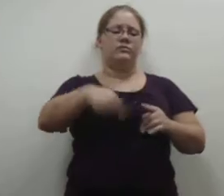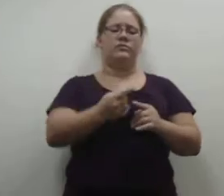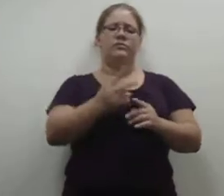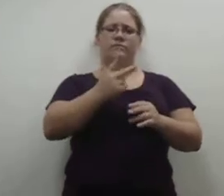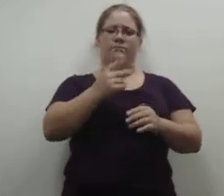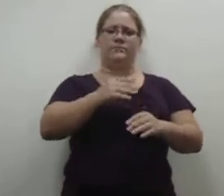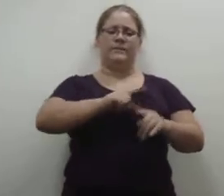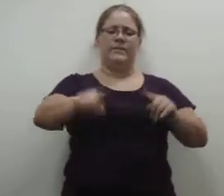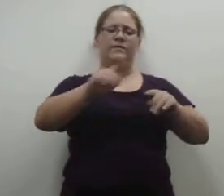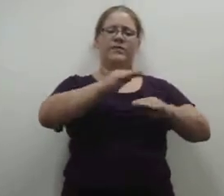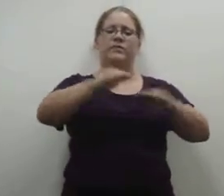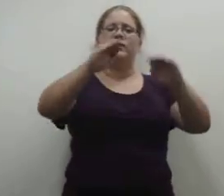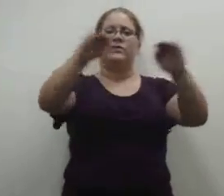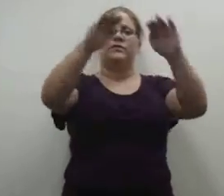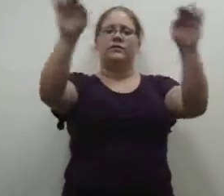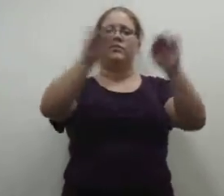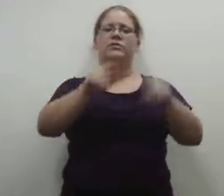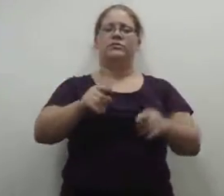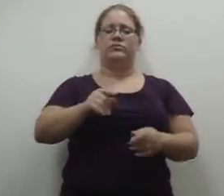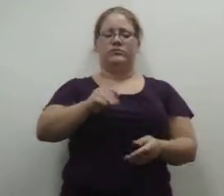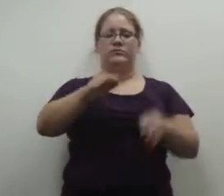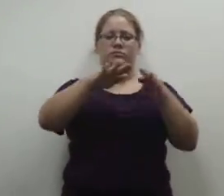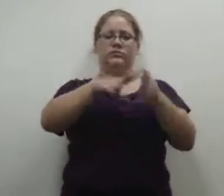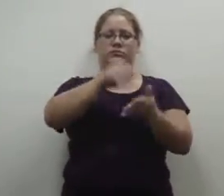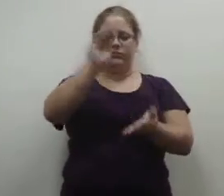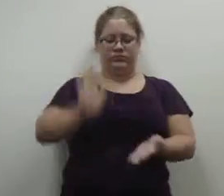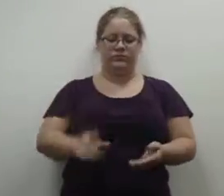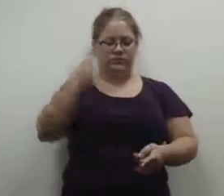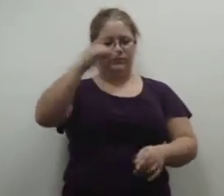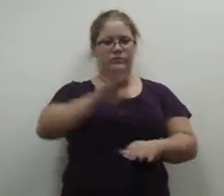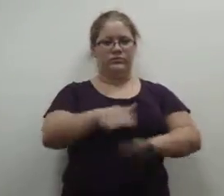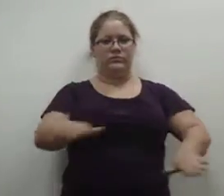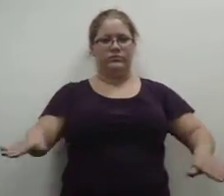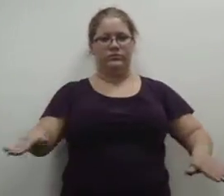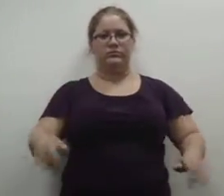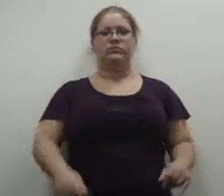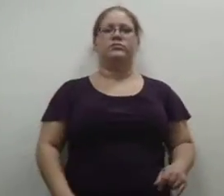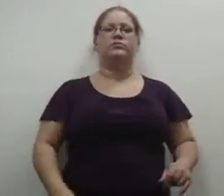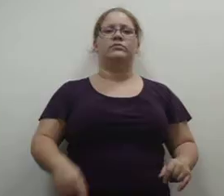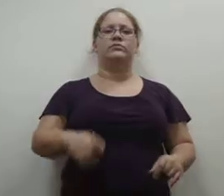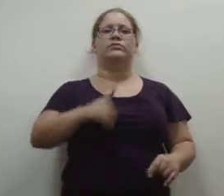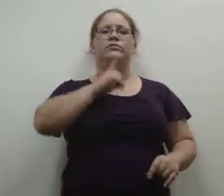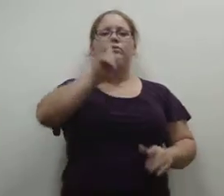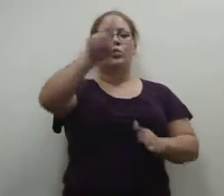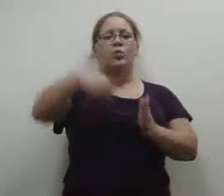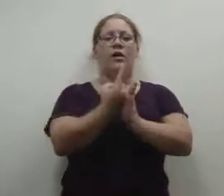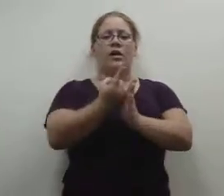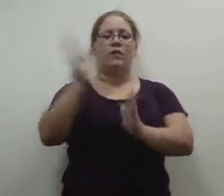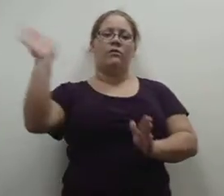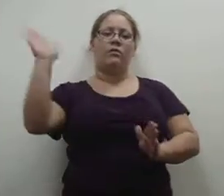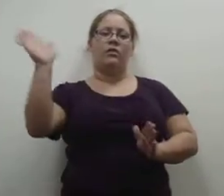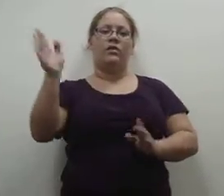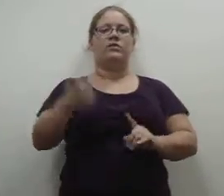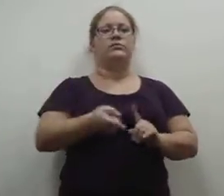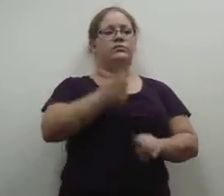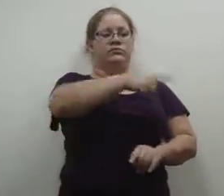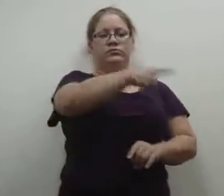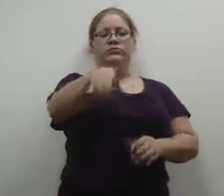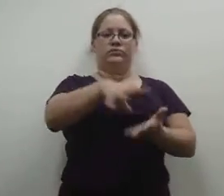it was contained in a 1-hour lecture, and it gave the students some content which they could then apply to their research projects.